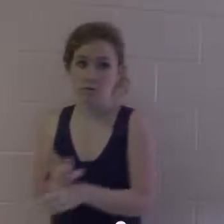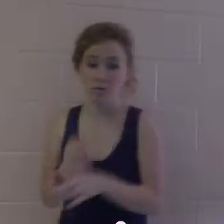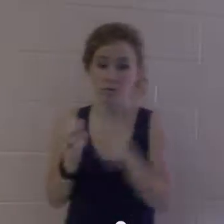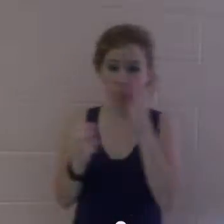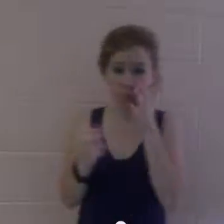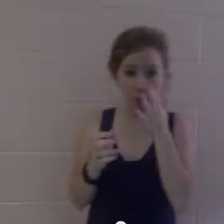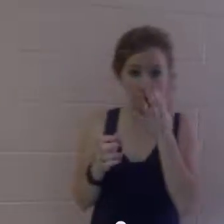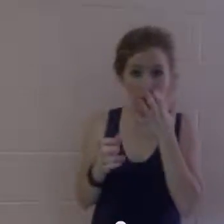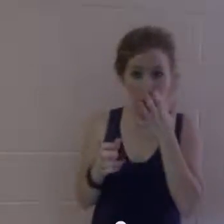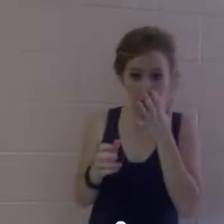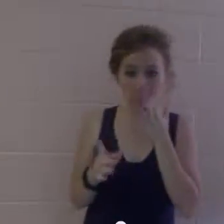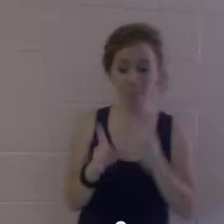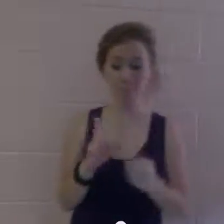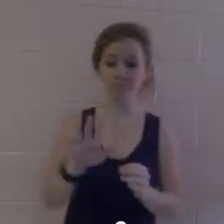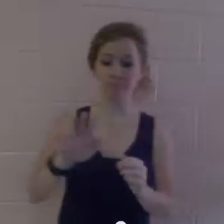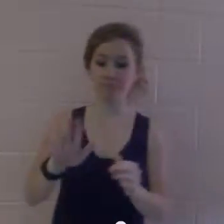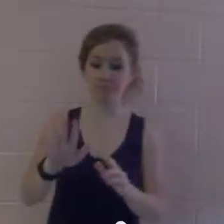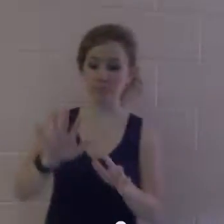with their mother to care for them.